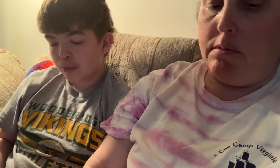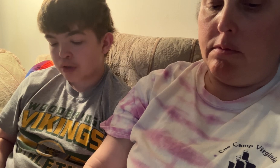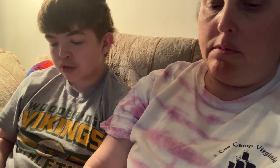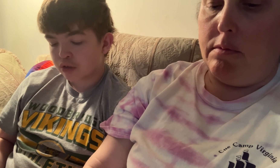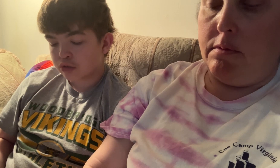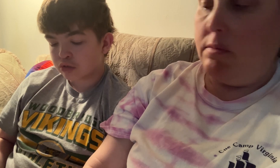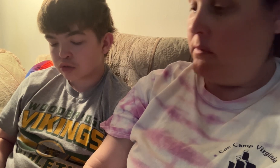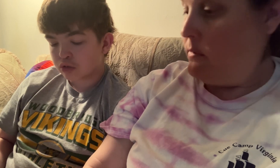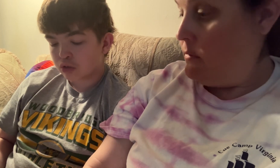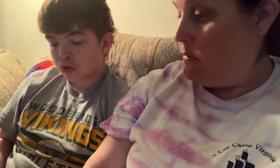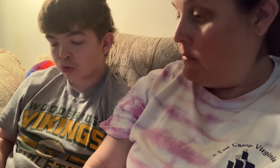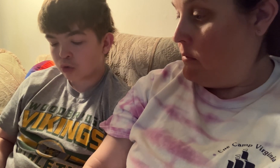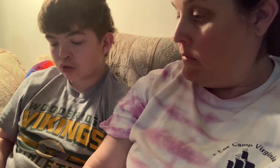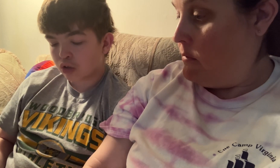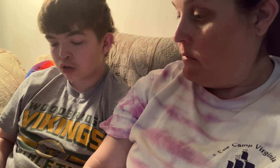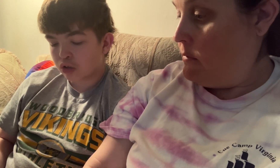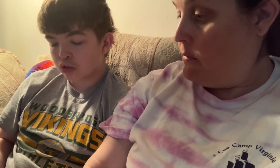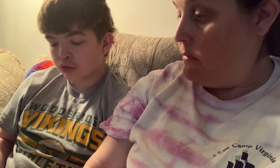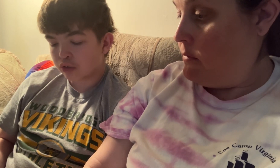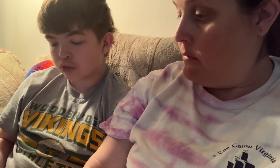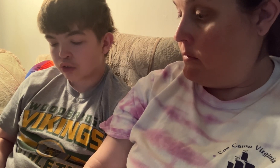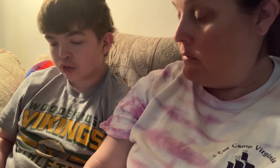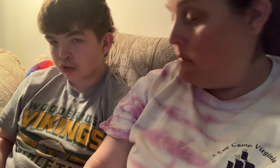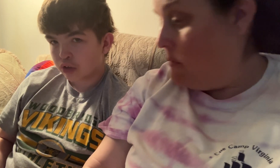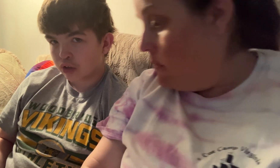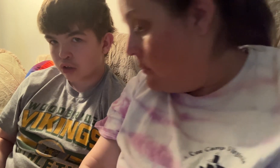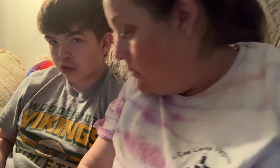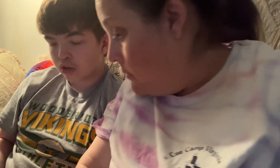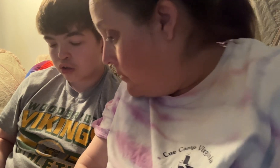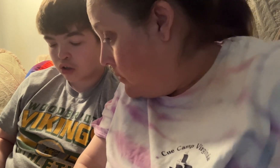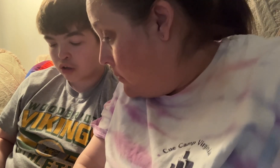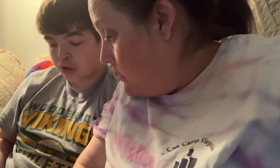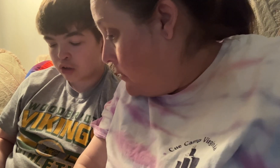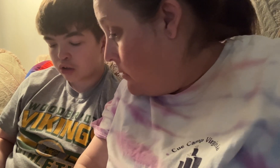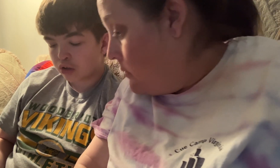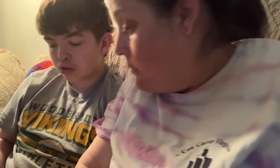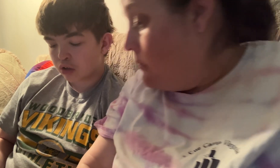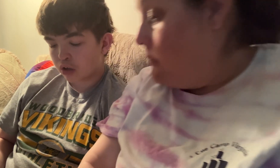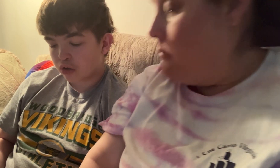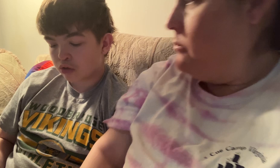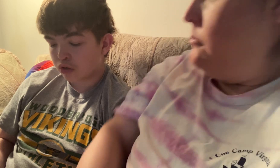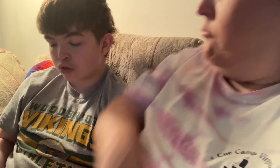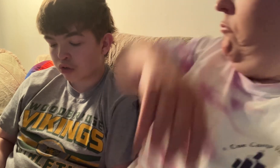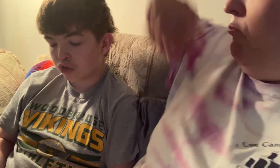crabbed old gardeners, and common little